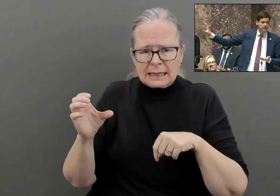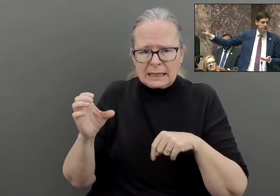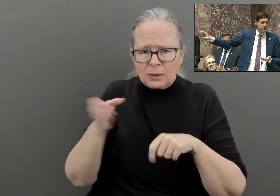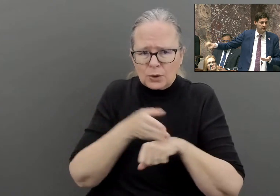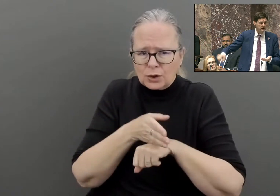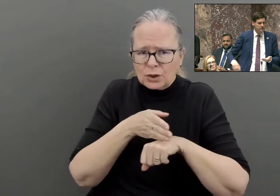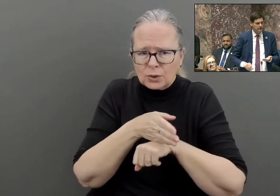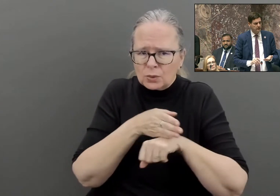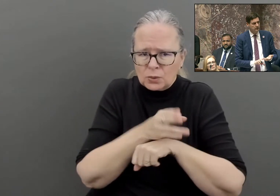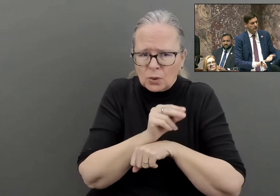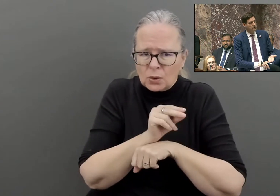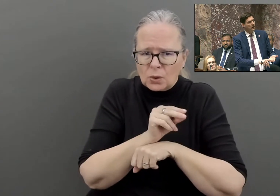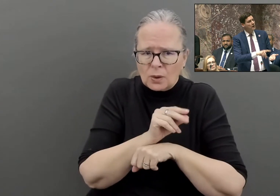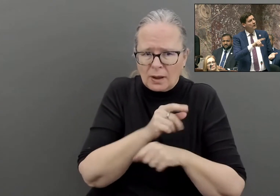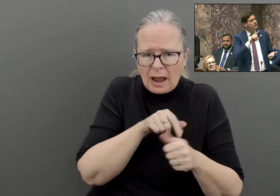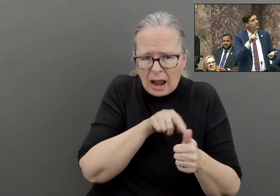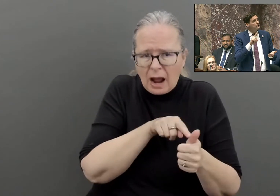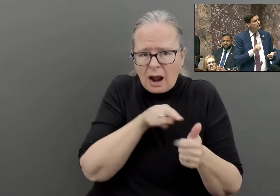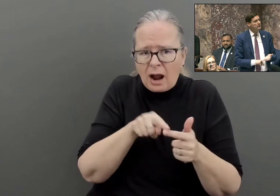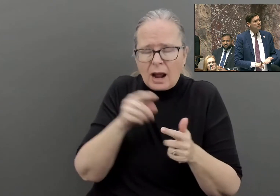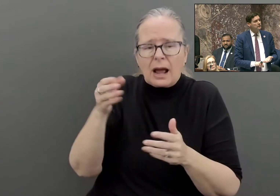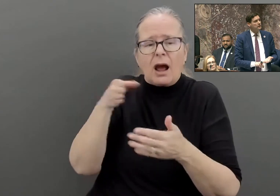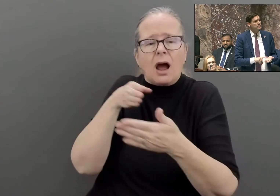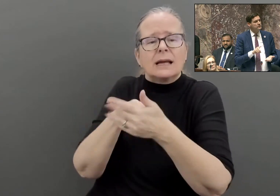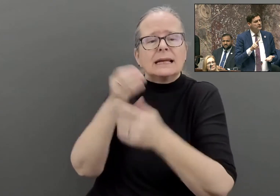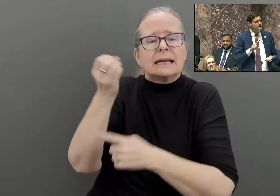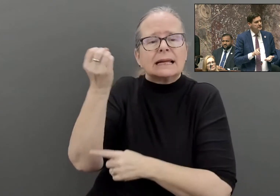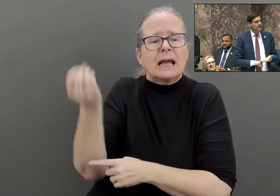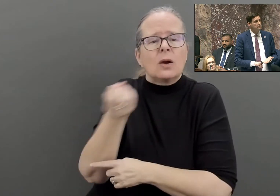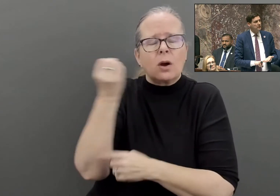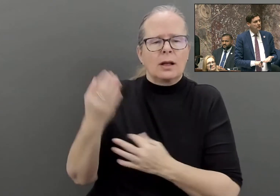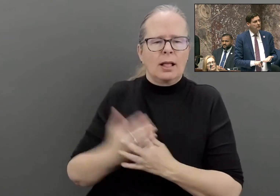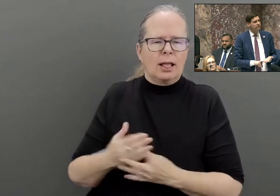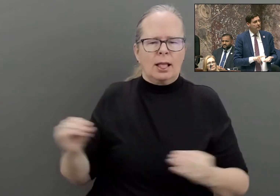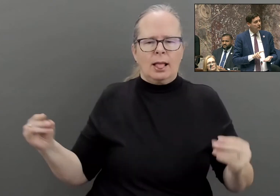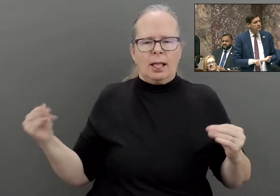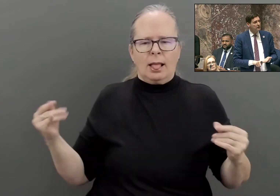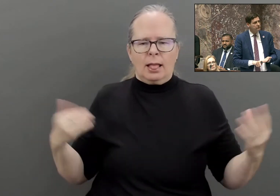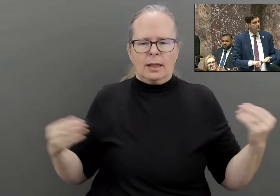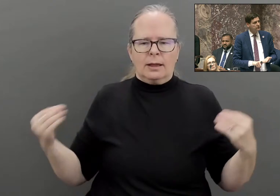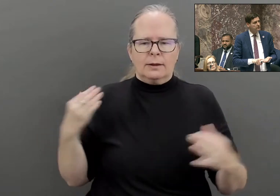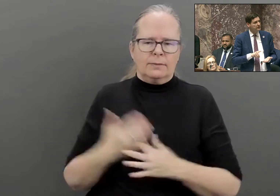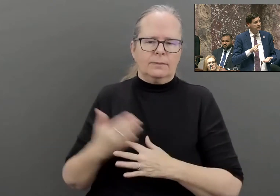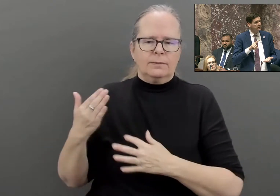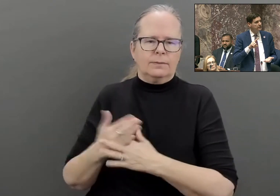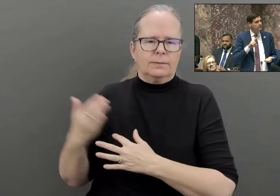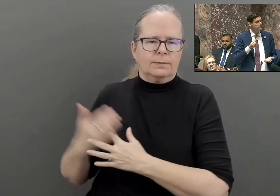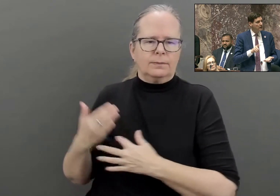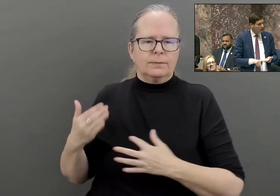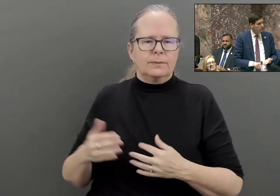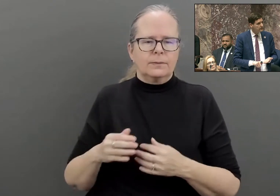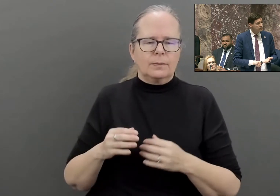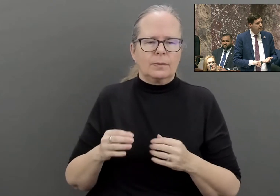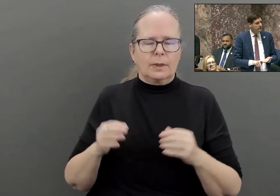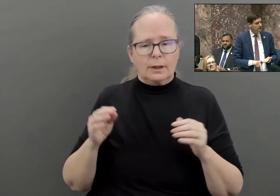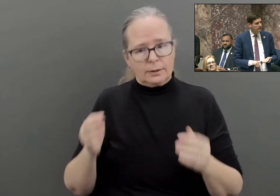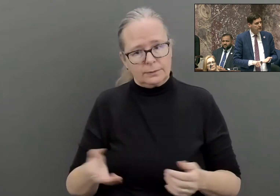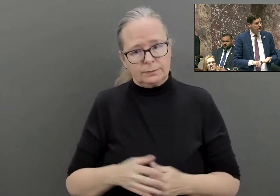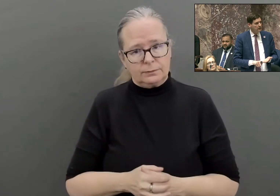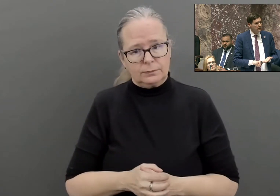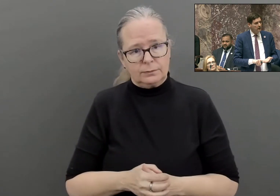The bleachers, Honourable Speaker. Not just stand up for our softwood industry, but Ontario's auto